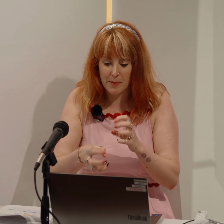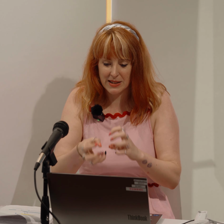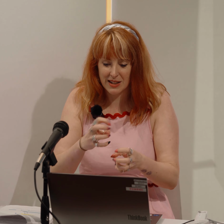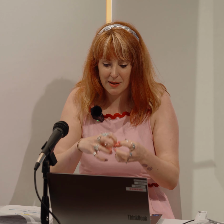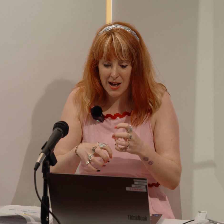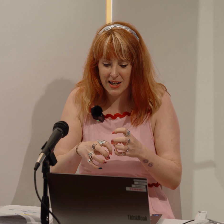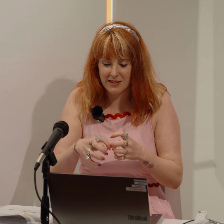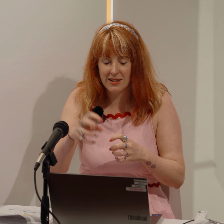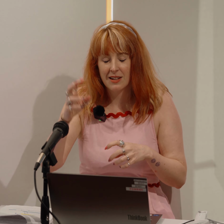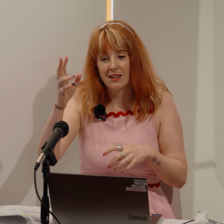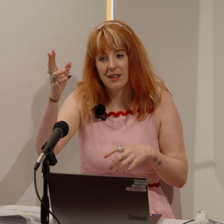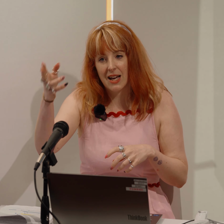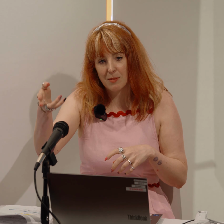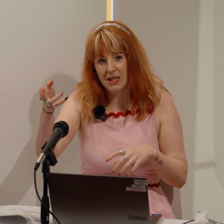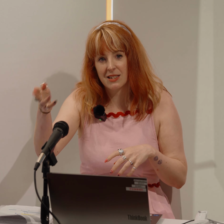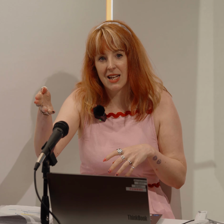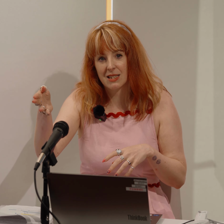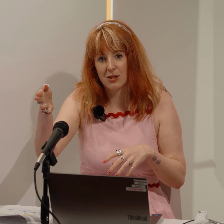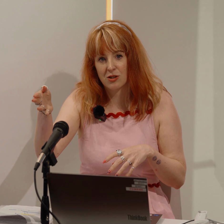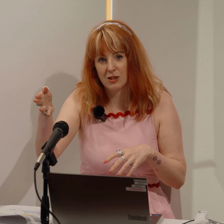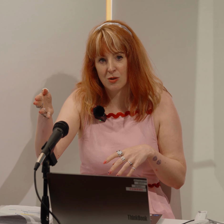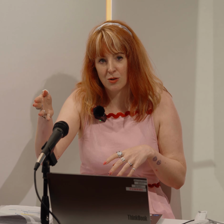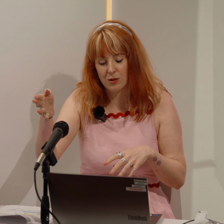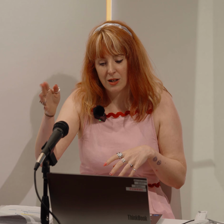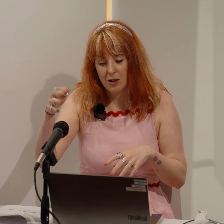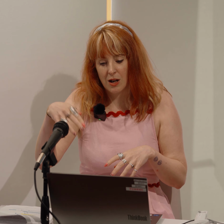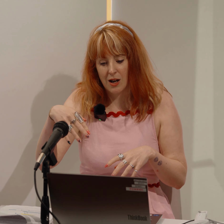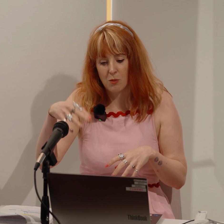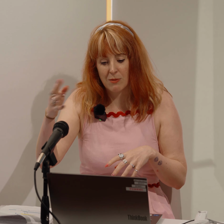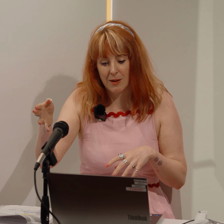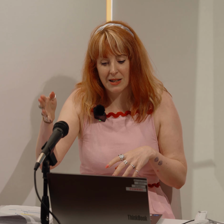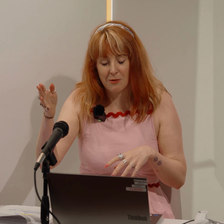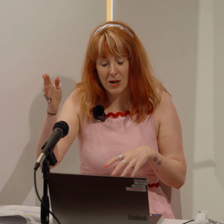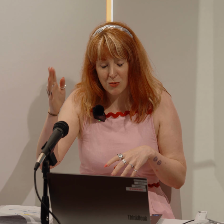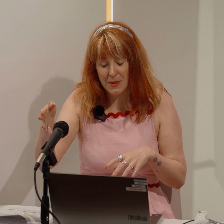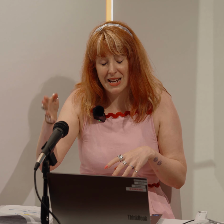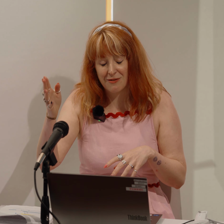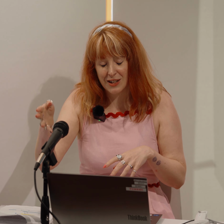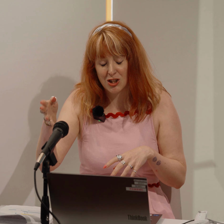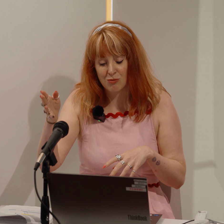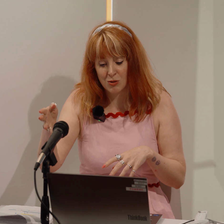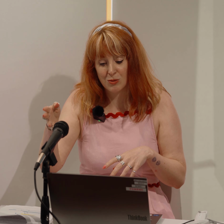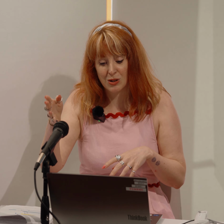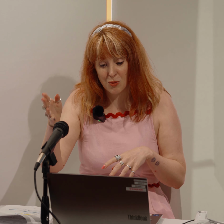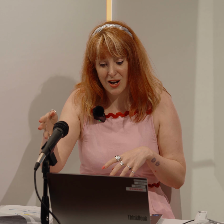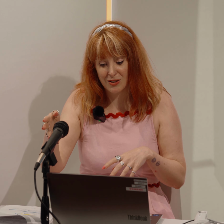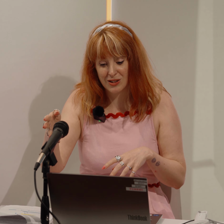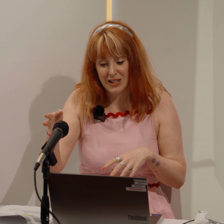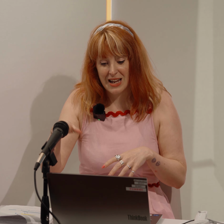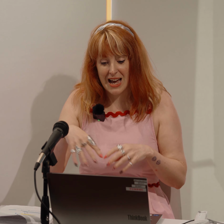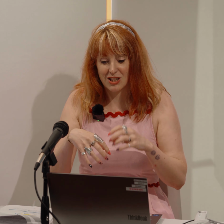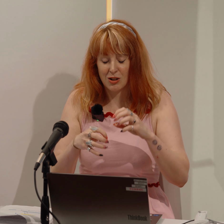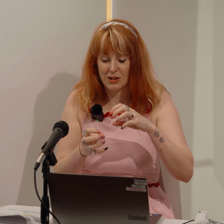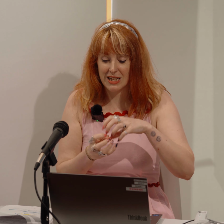that pop into her mind. And the piece in the exhibition is called When Women and Fish Ruled the